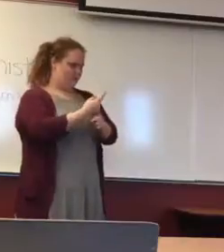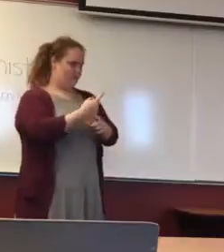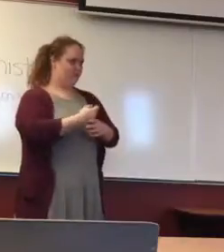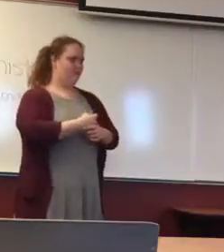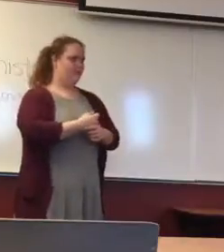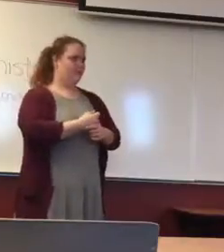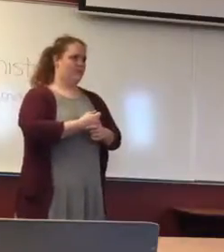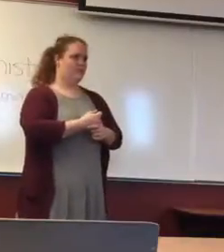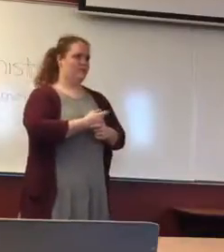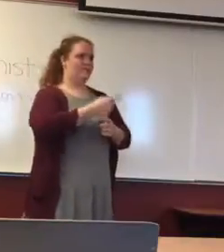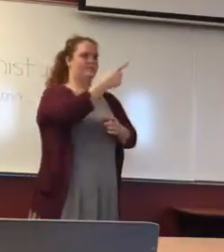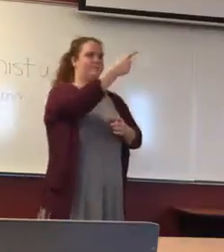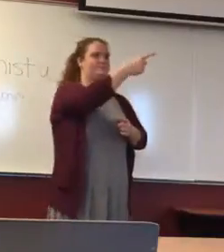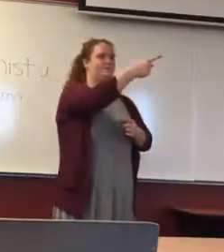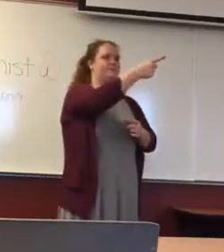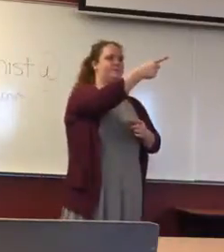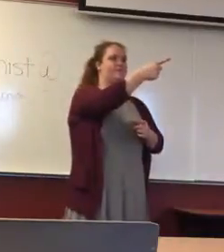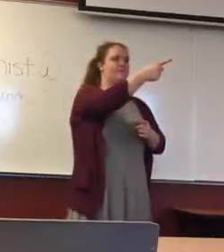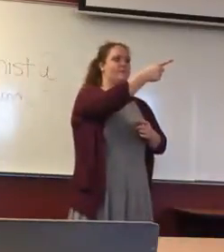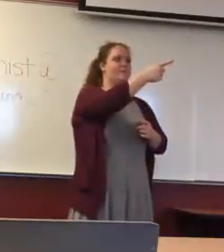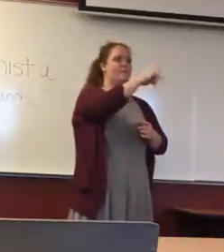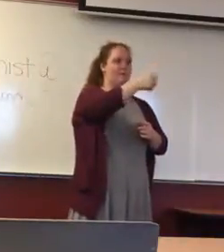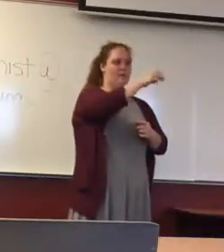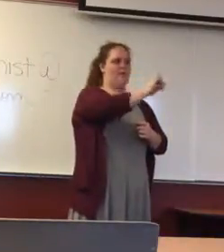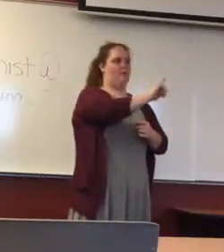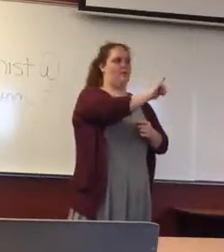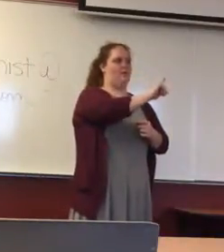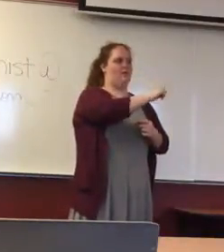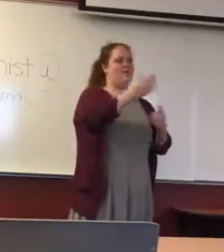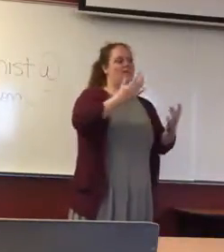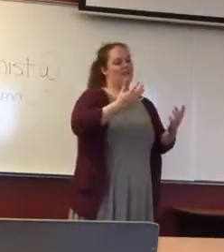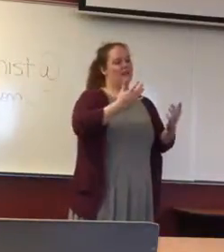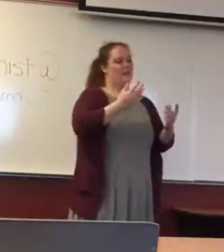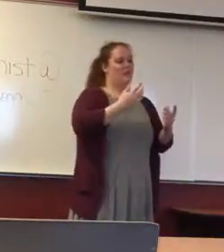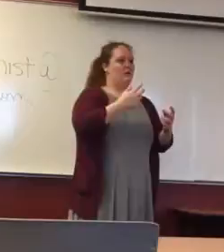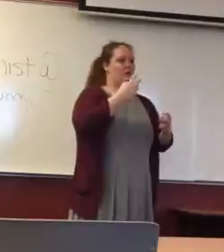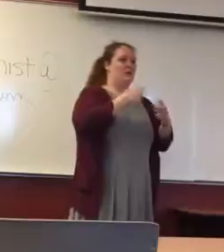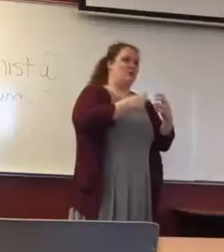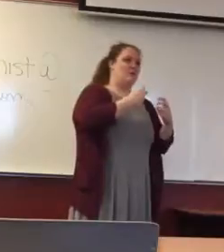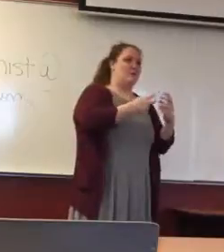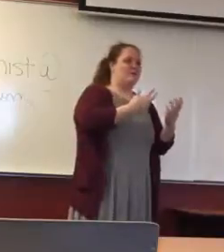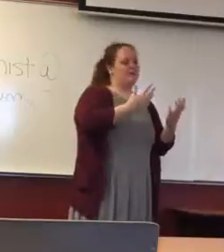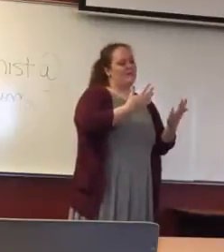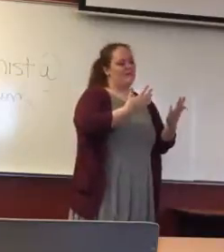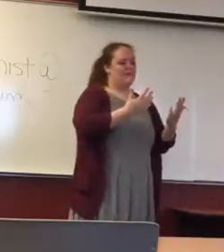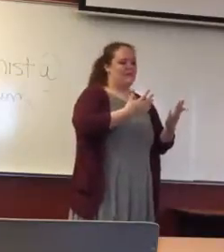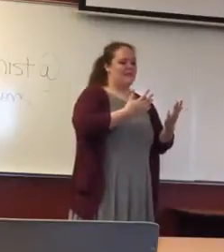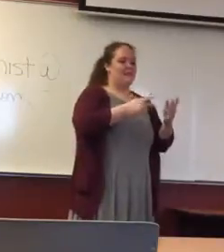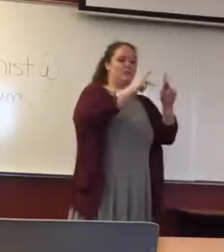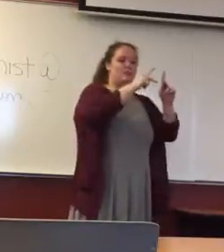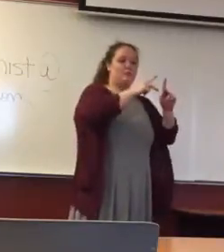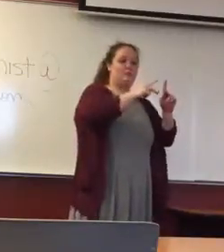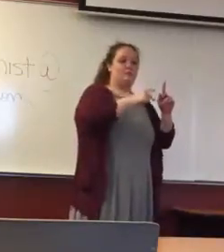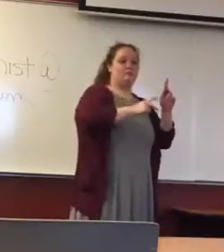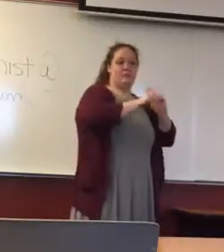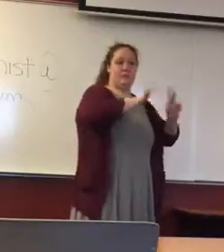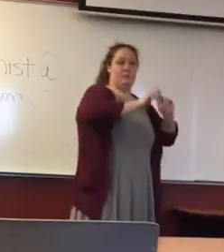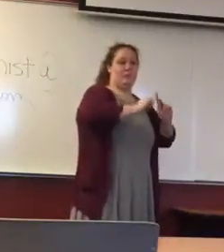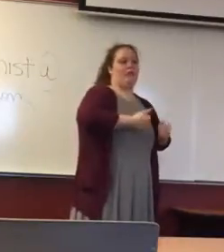there, you have to have these certain, there's so much stuff because it is assisted care. There's so many things that have to happen to